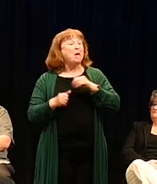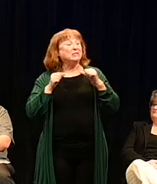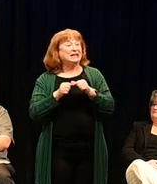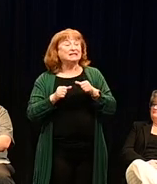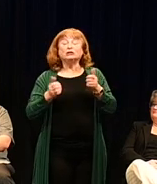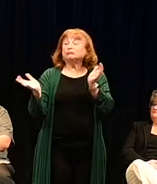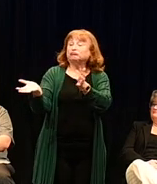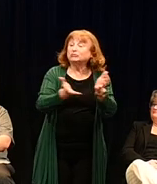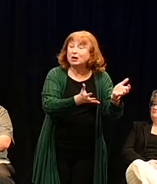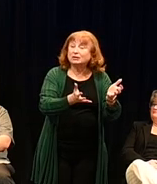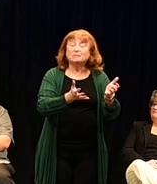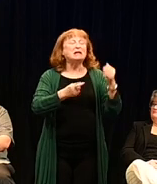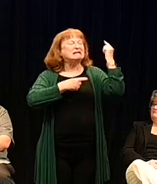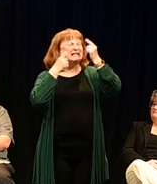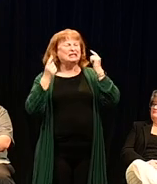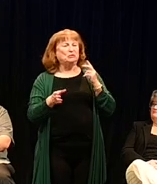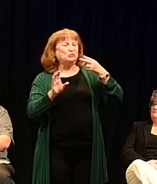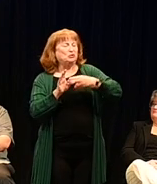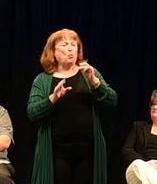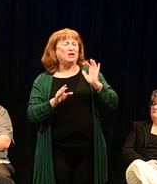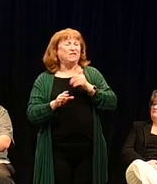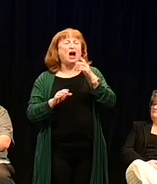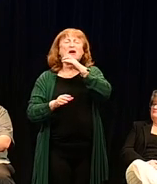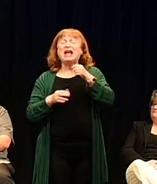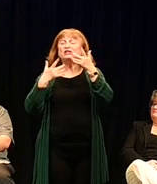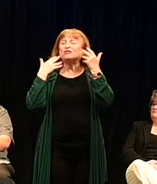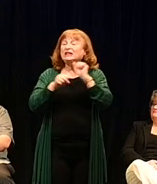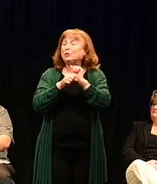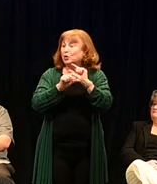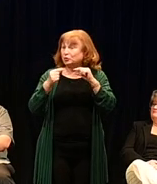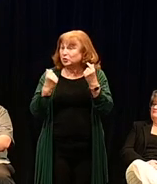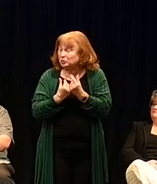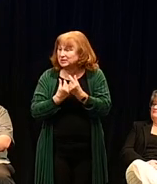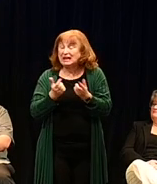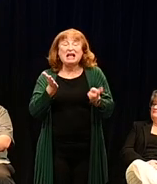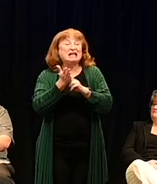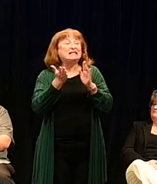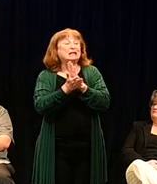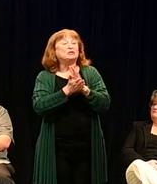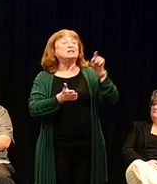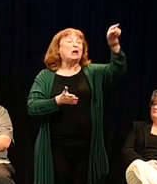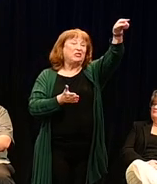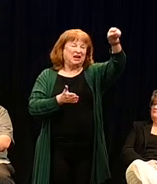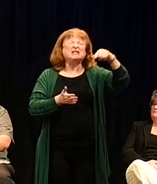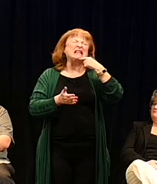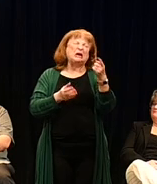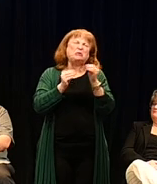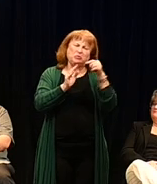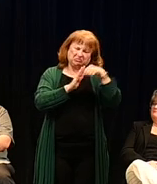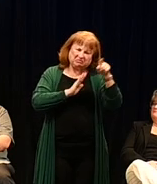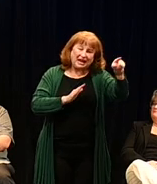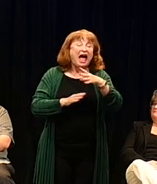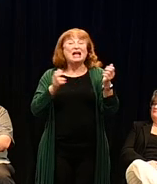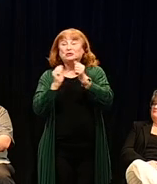continue the conversation by considering to join one of our age-friendly work groups. Sign-up sheets will be outside. I'll tell you all about it. And